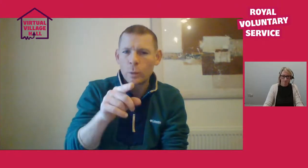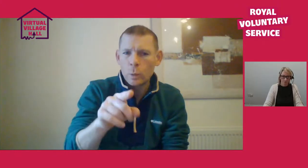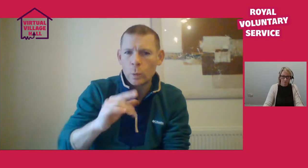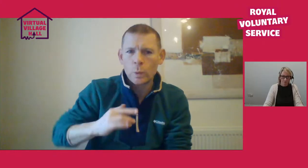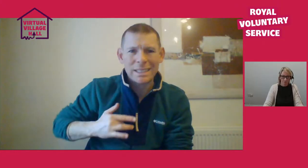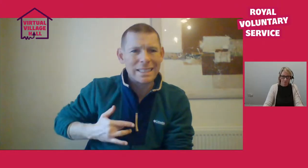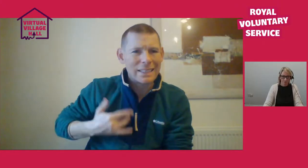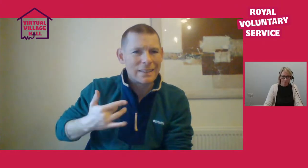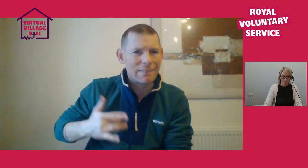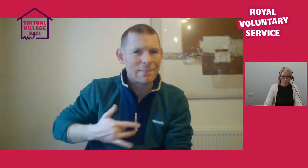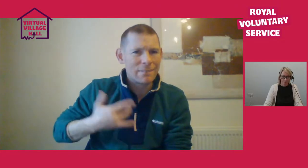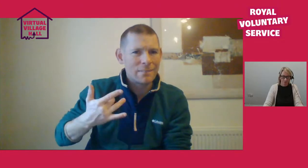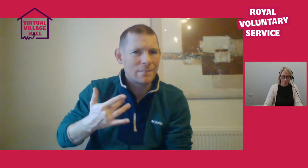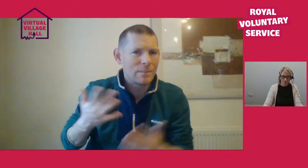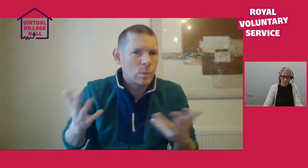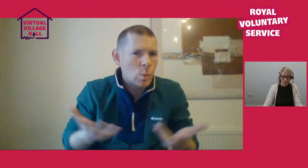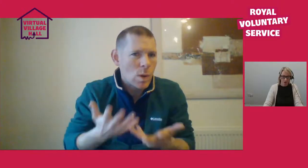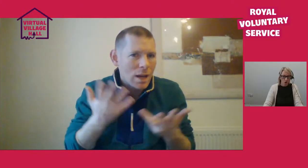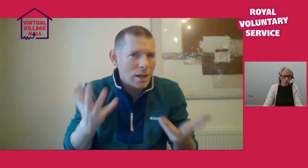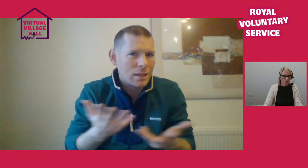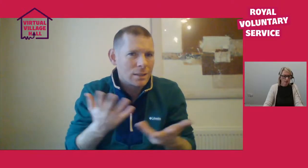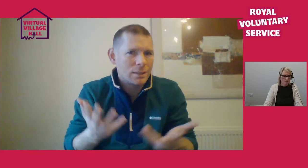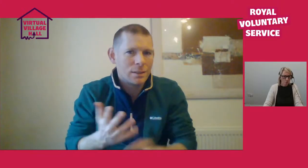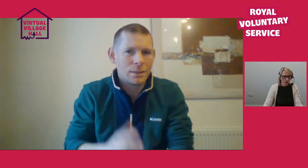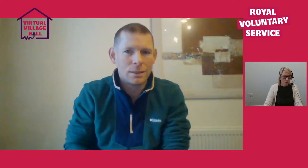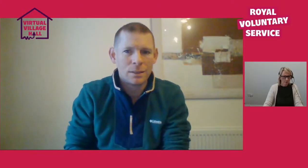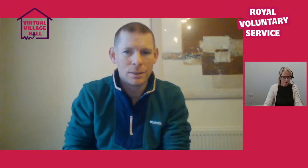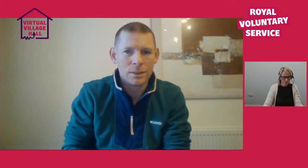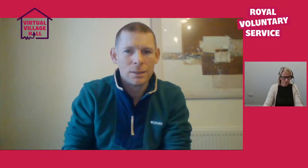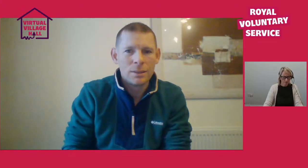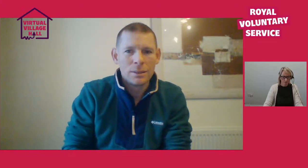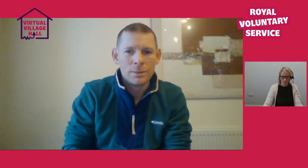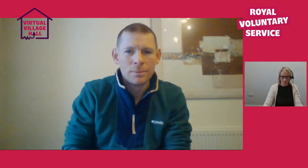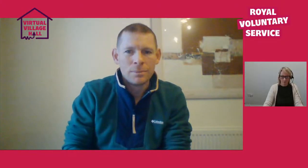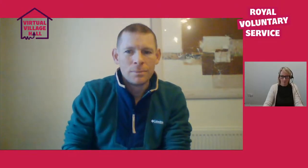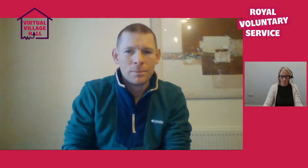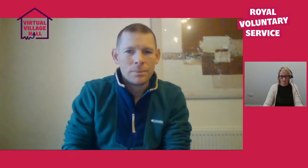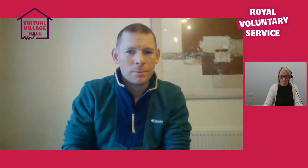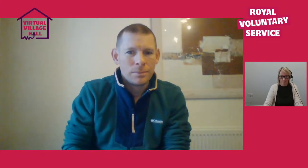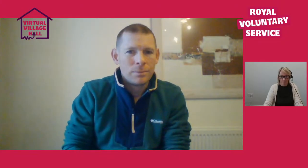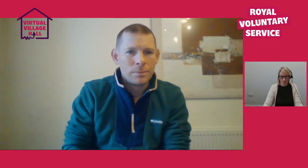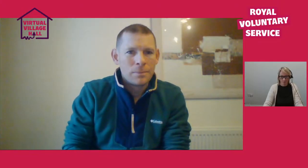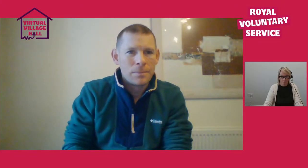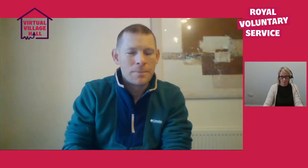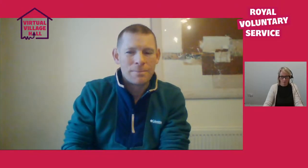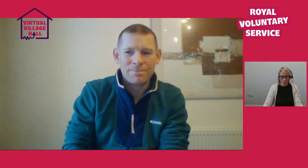You live where?